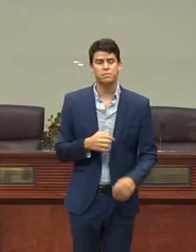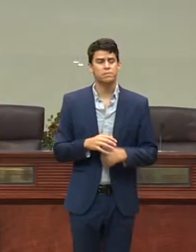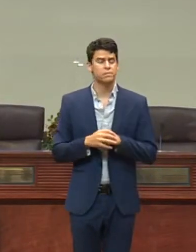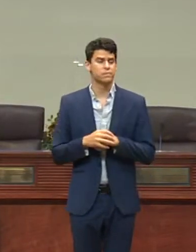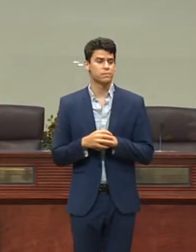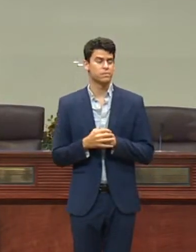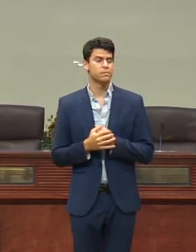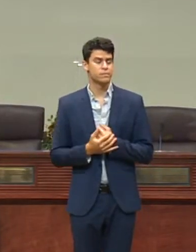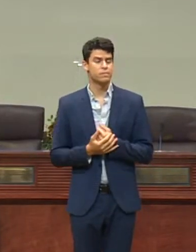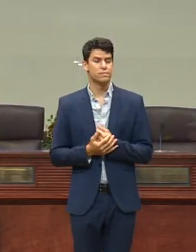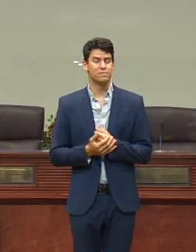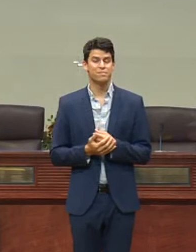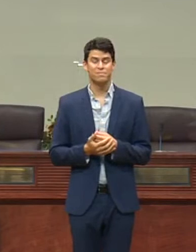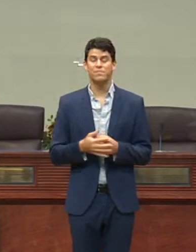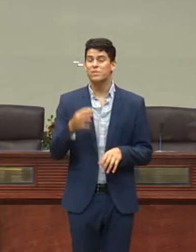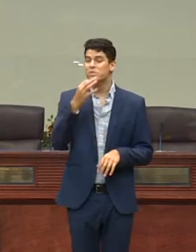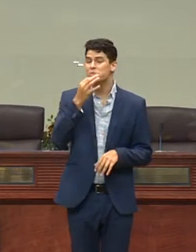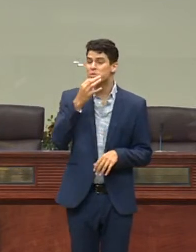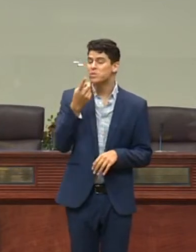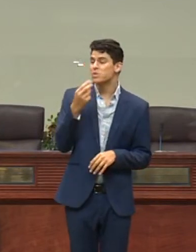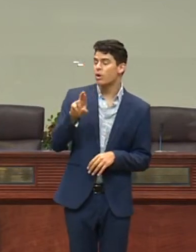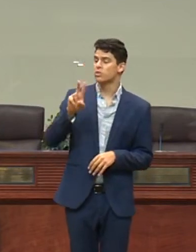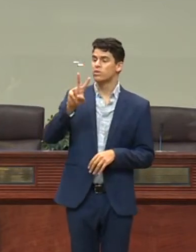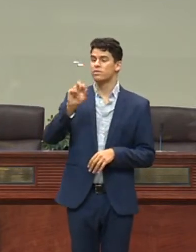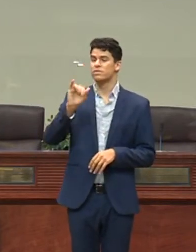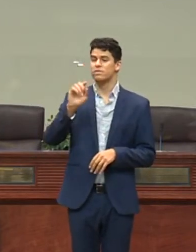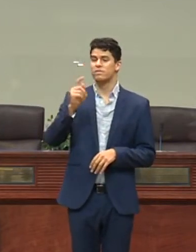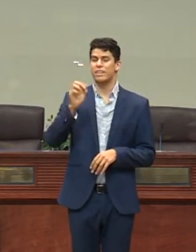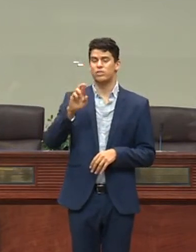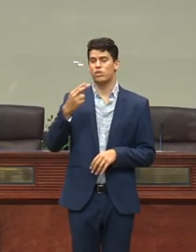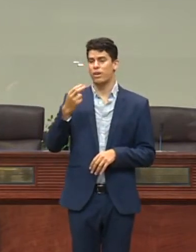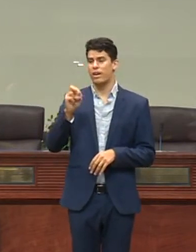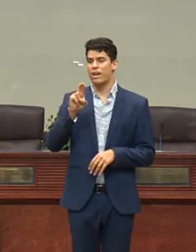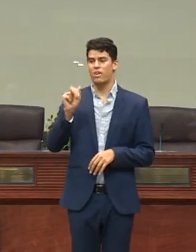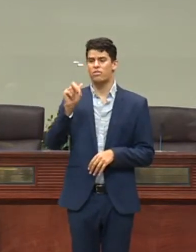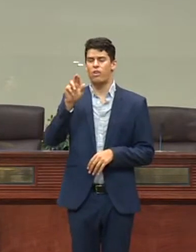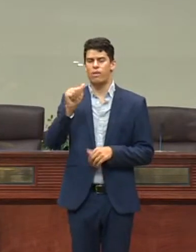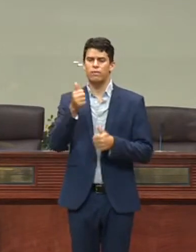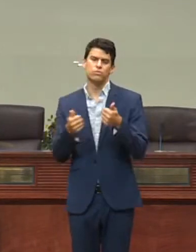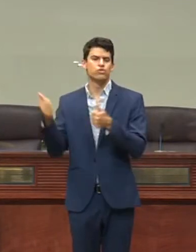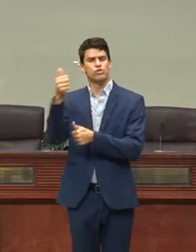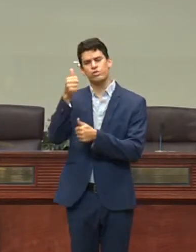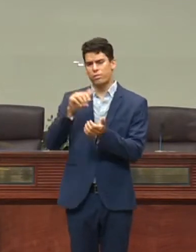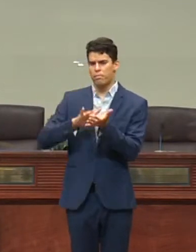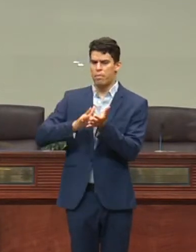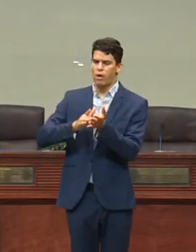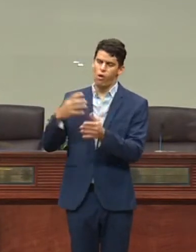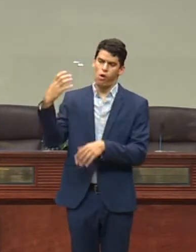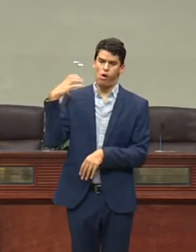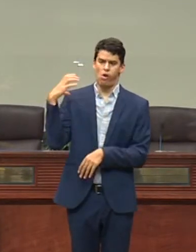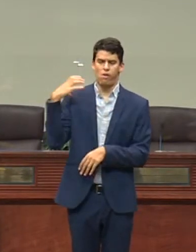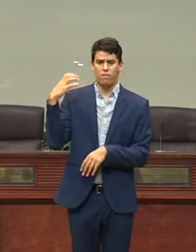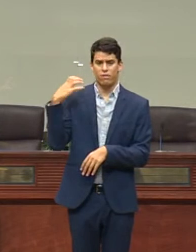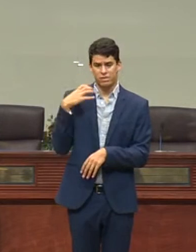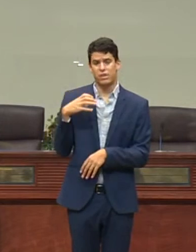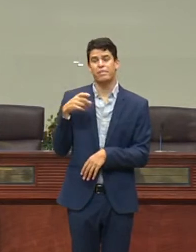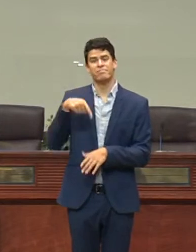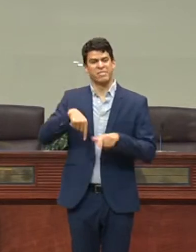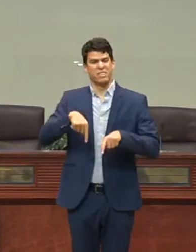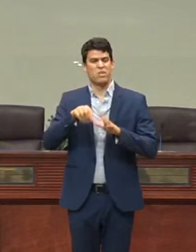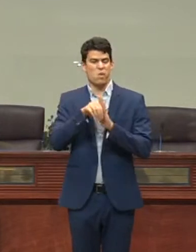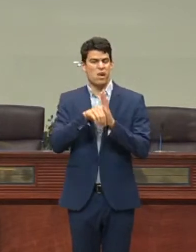Shortly, you will hear from Dr. Victor Herrera, who is Chief Medical Officer of AdventHealth Orlando and an infectious disease